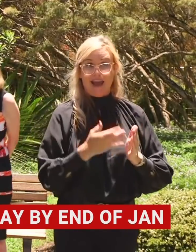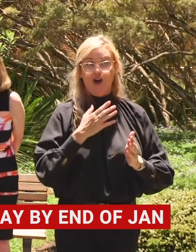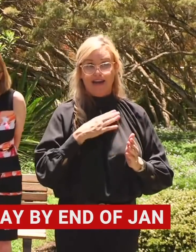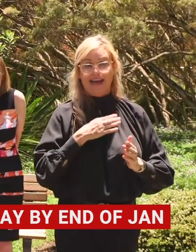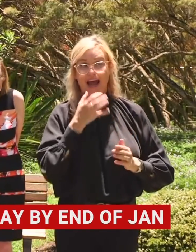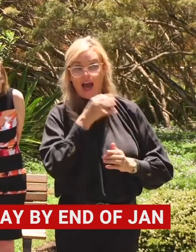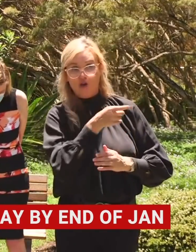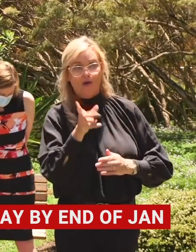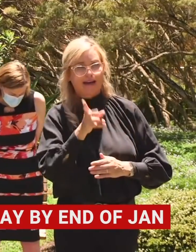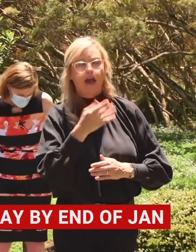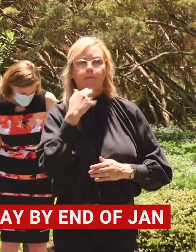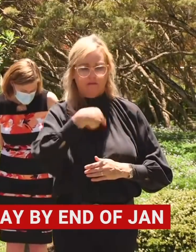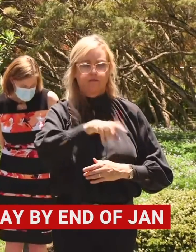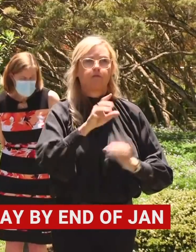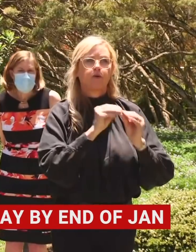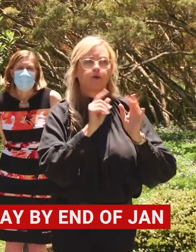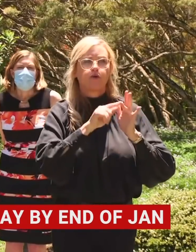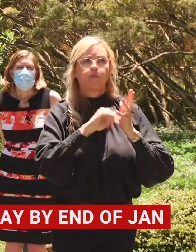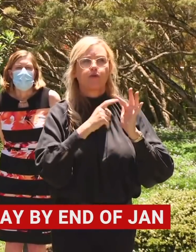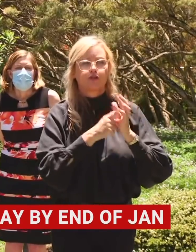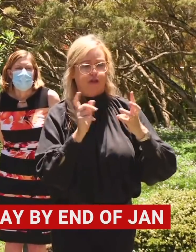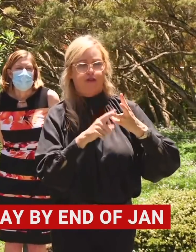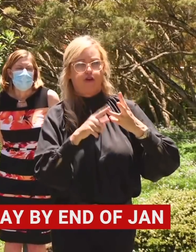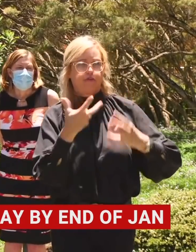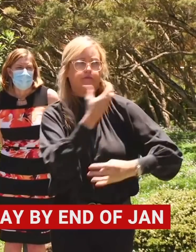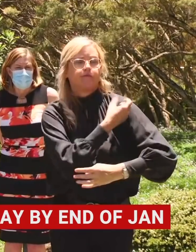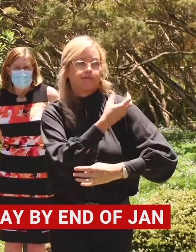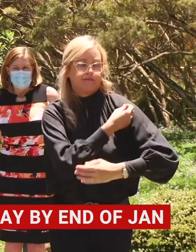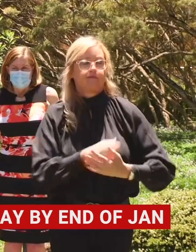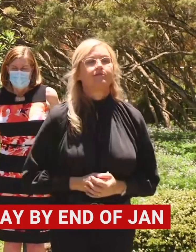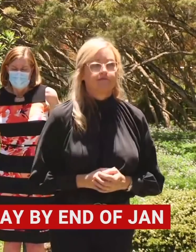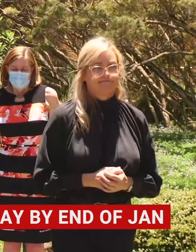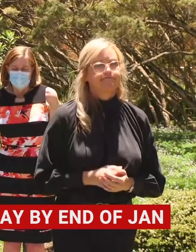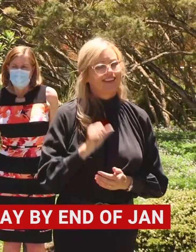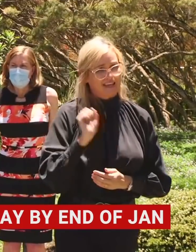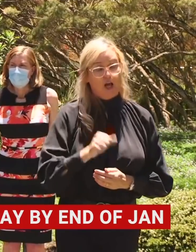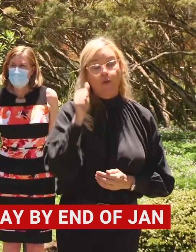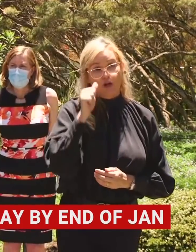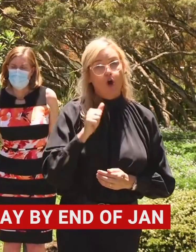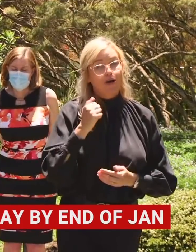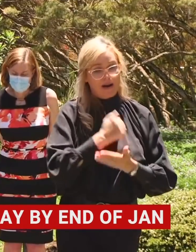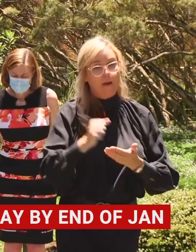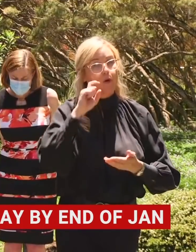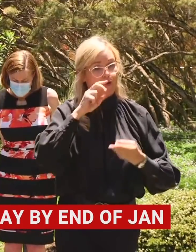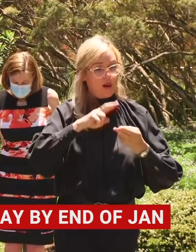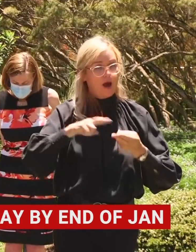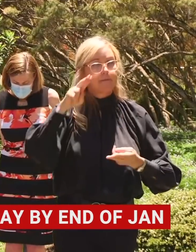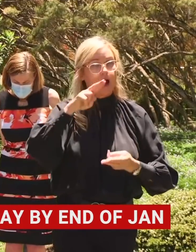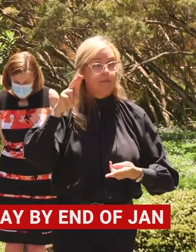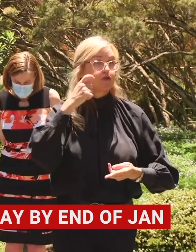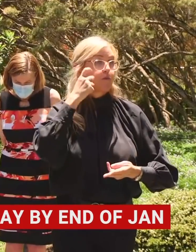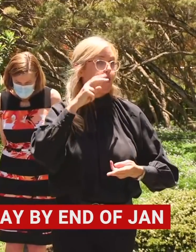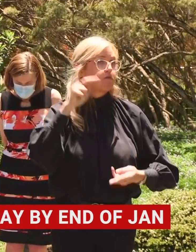then yes, as case numbers will increase, and they will increase, they'll increase tomorrow and the next day and the day after